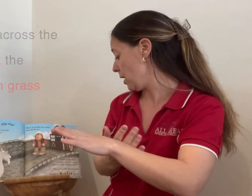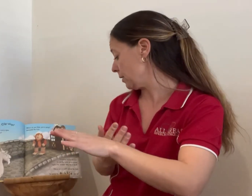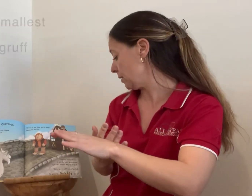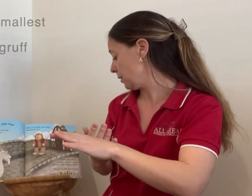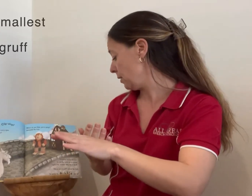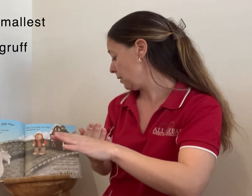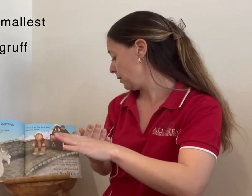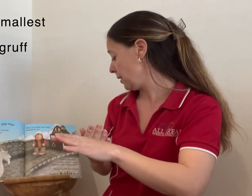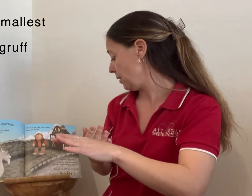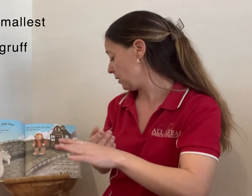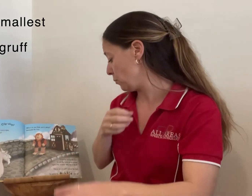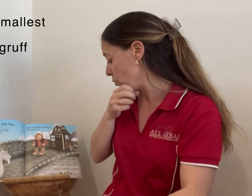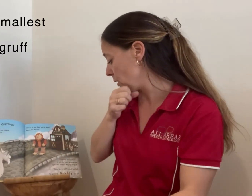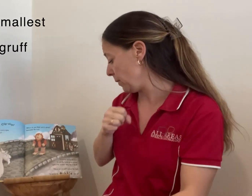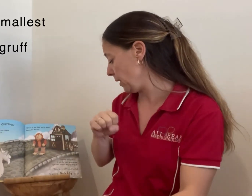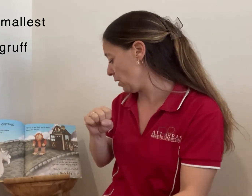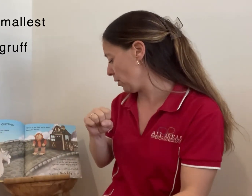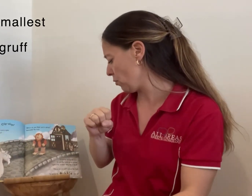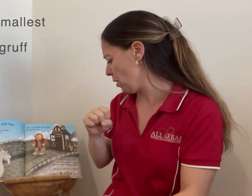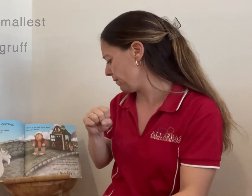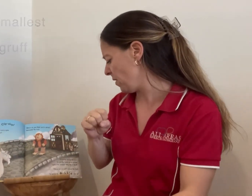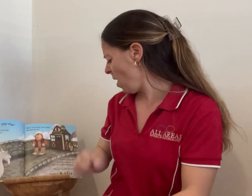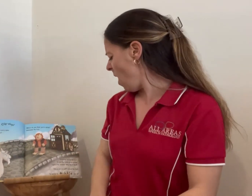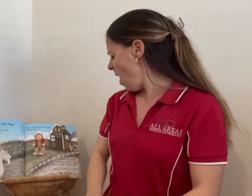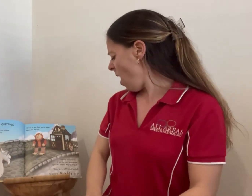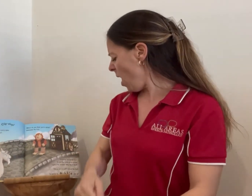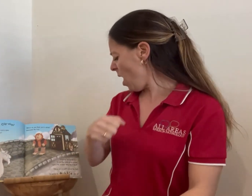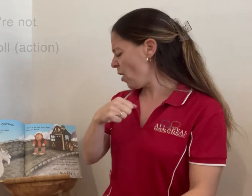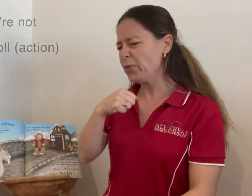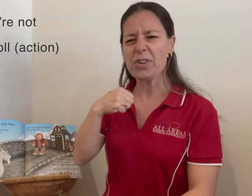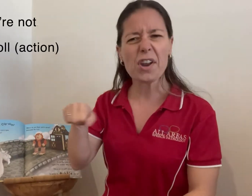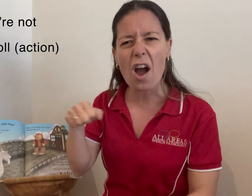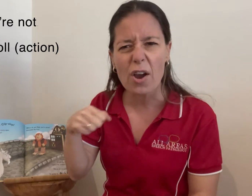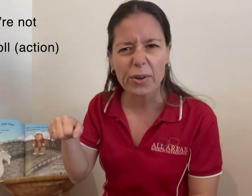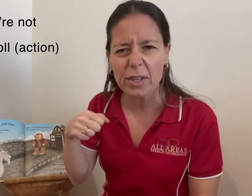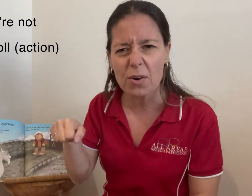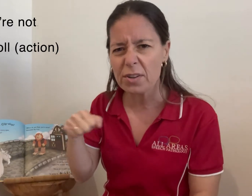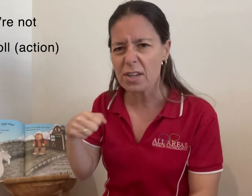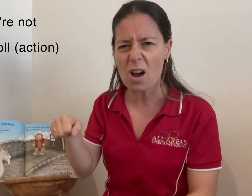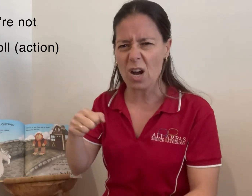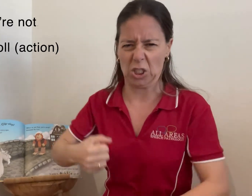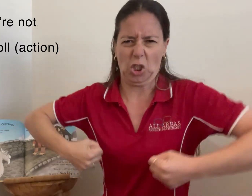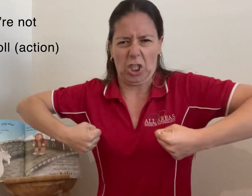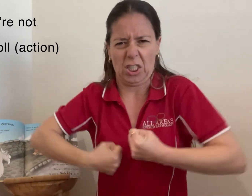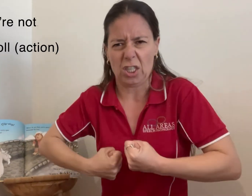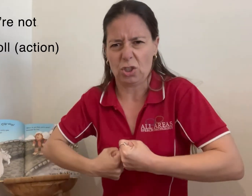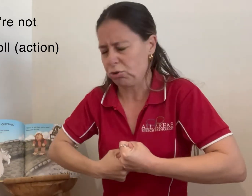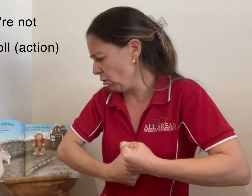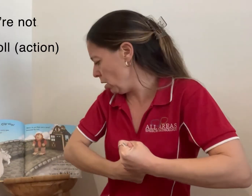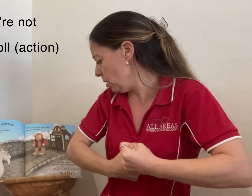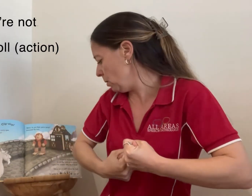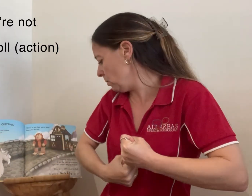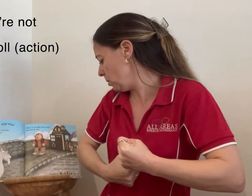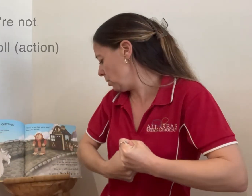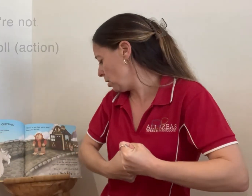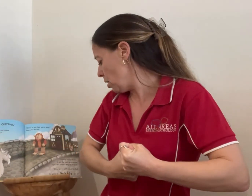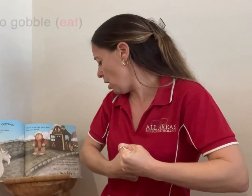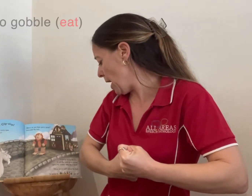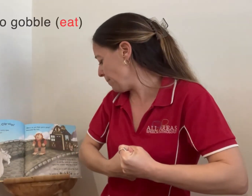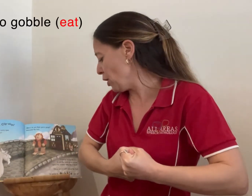grass, said the smallest Billy Goat Gruff. Oh no, you're not, said the troll. I'm going